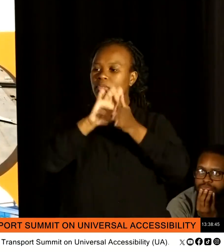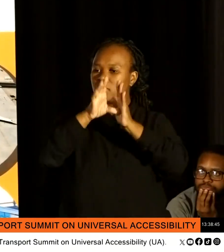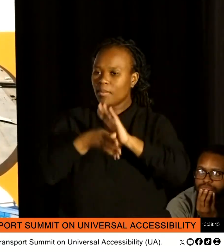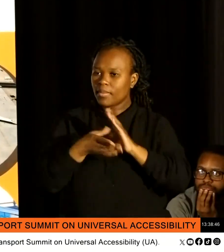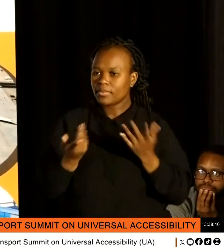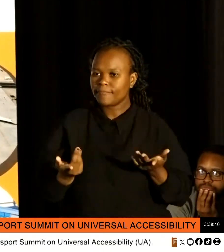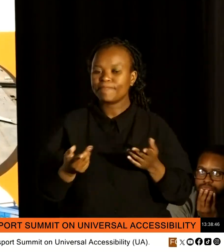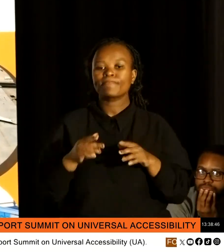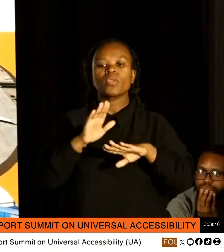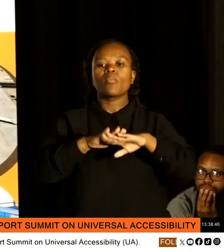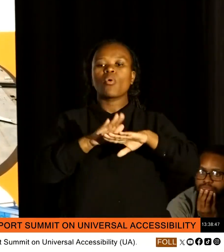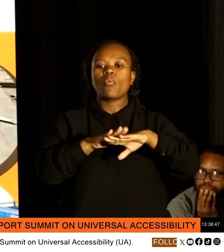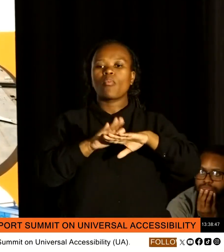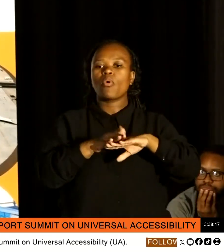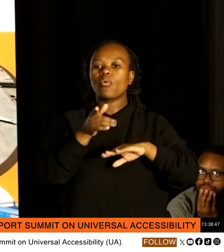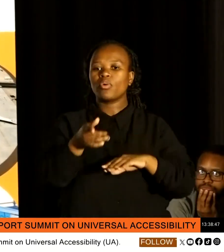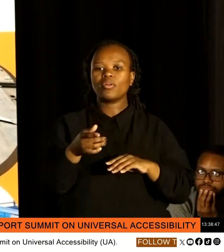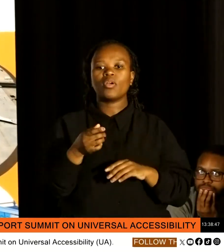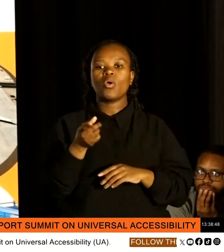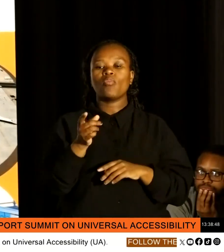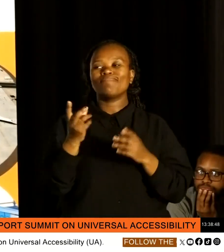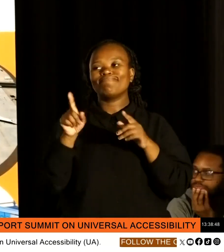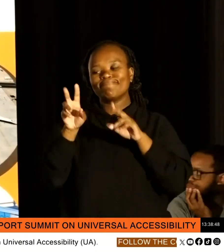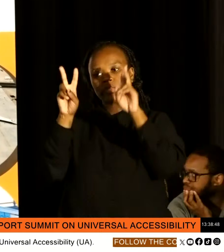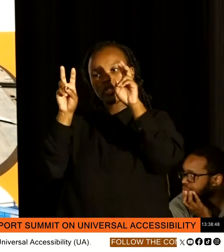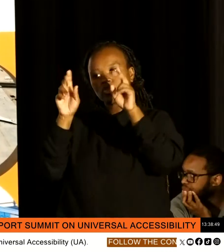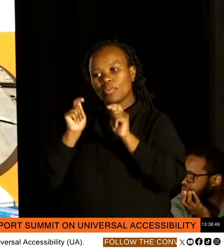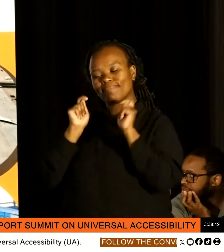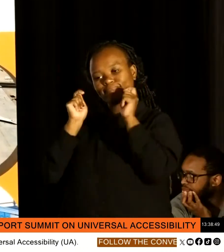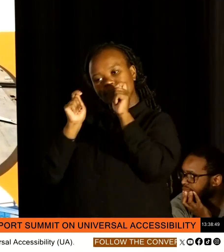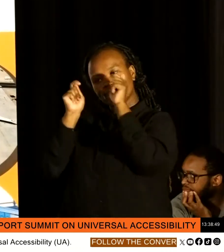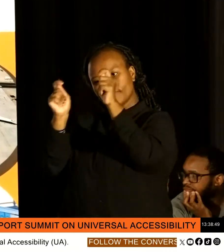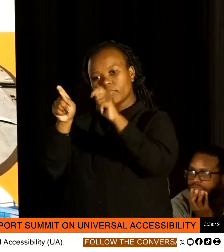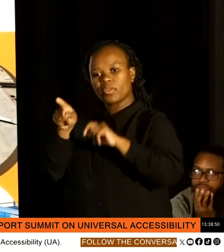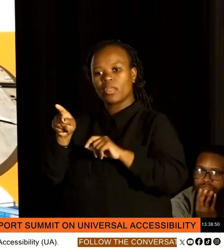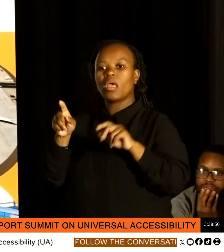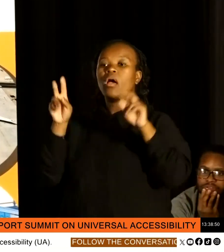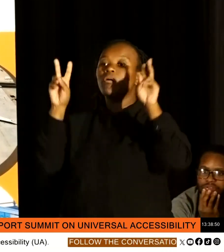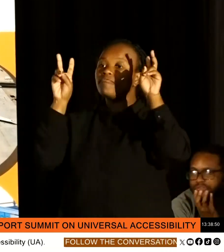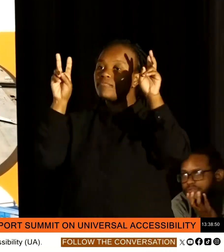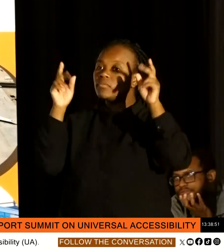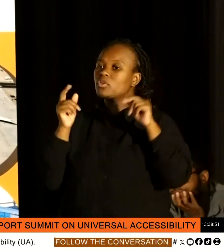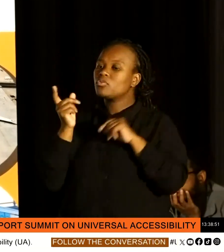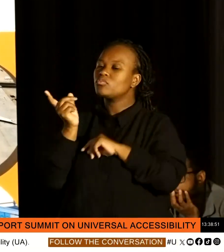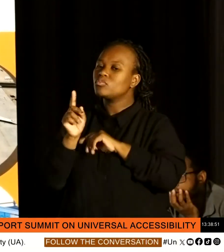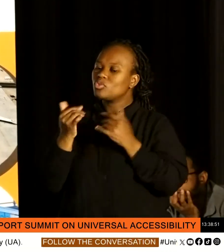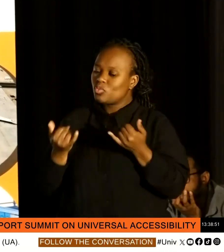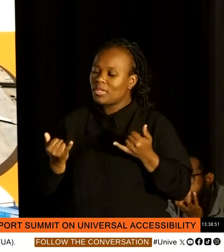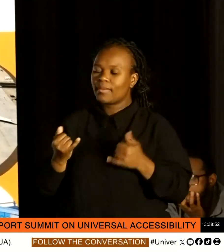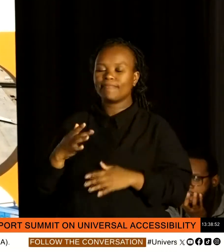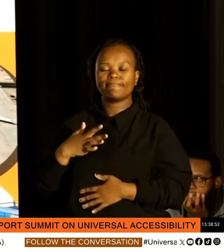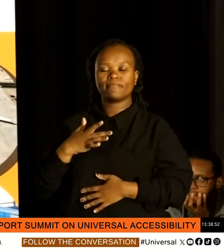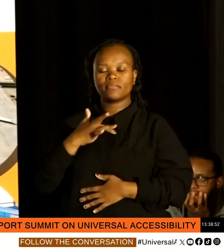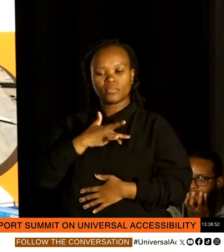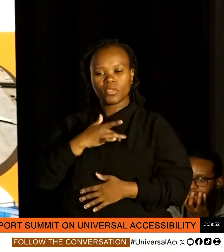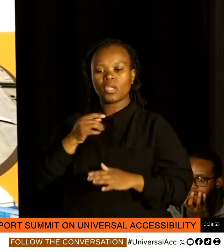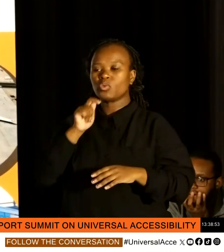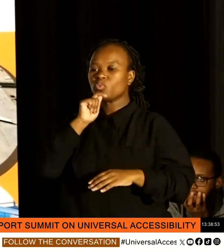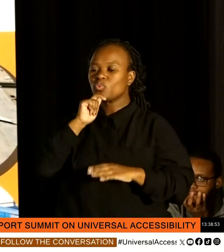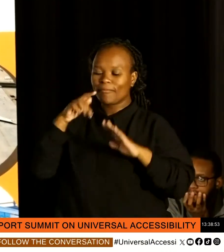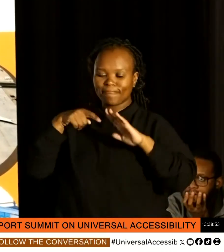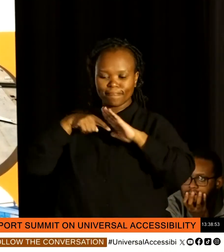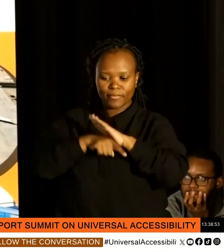disabilities, particularly in the realm of transport. The theme for this summit today resonates deeply with our